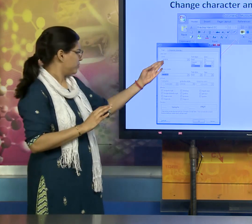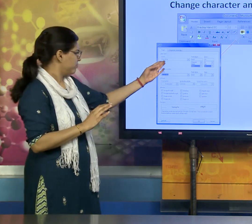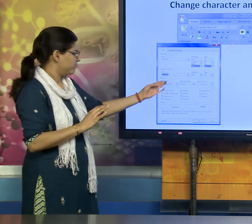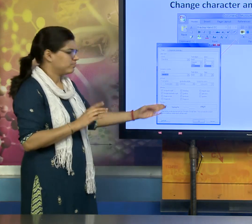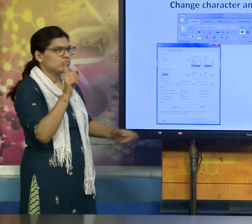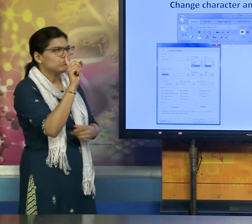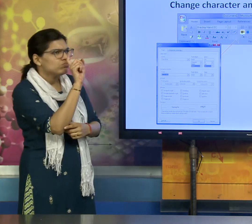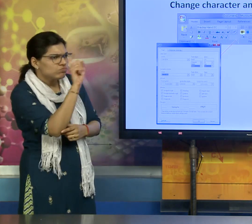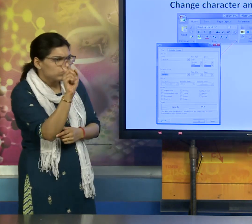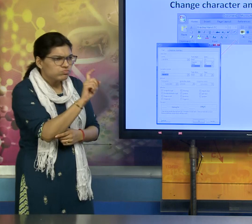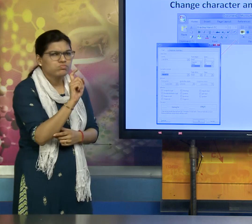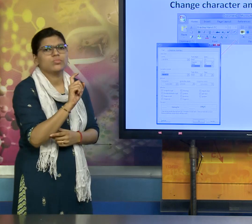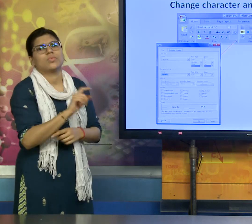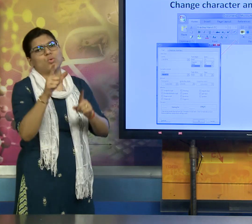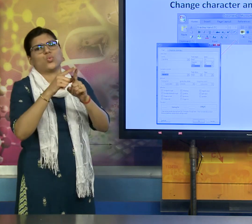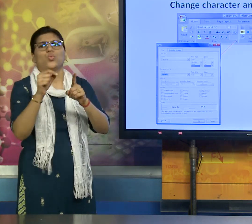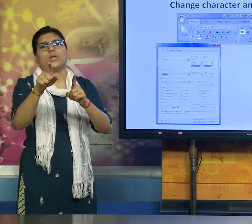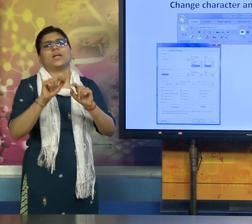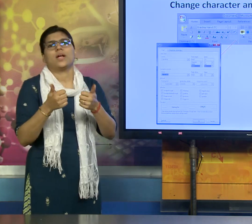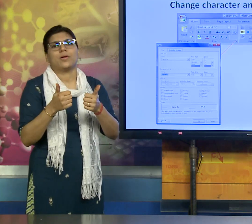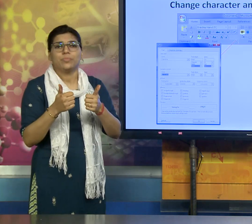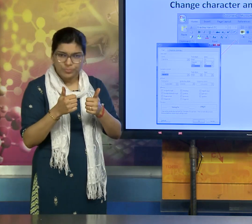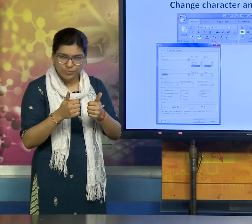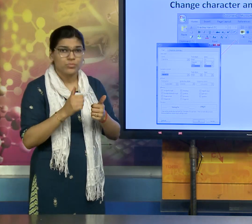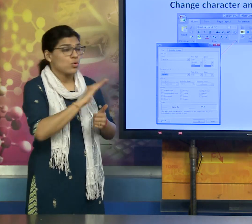thing will appear on your screen.